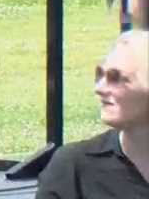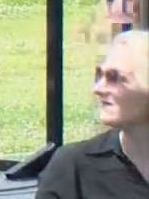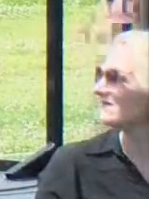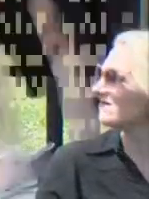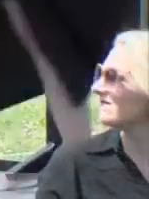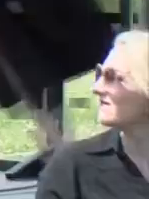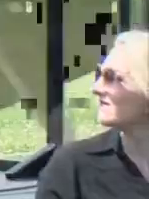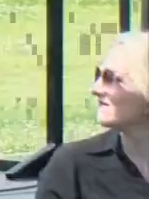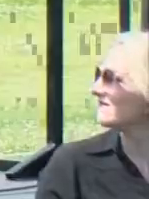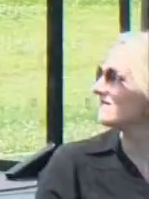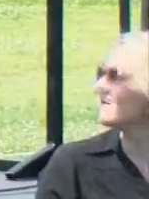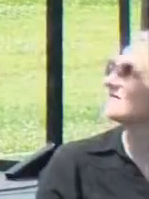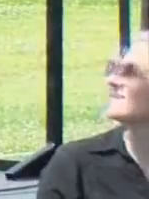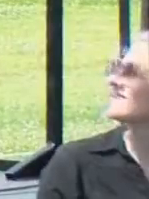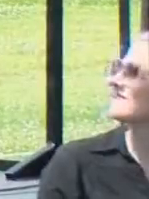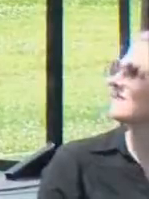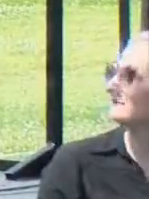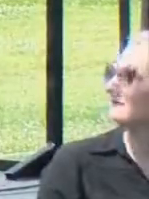Brittany Farwell.